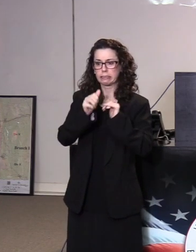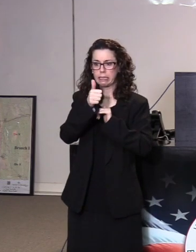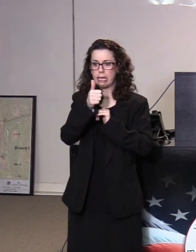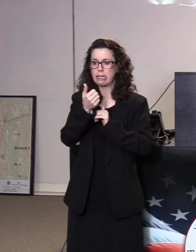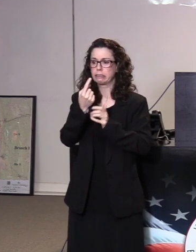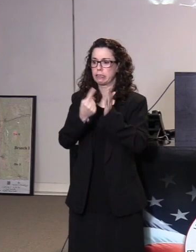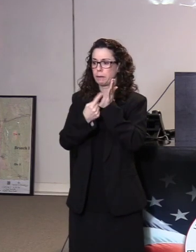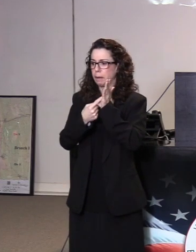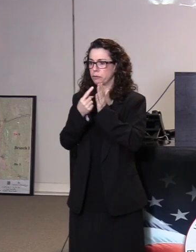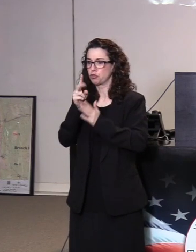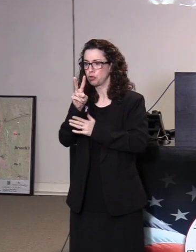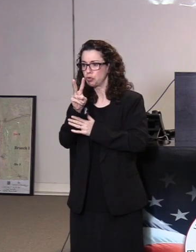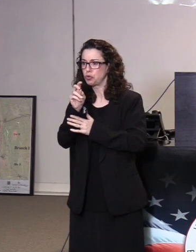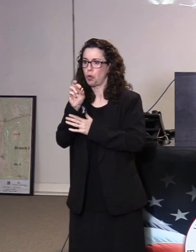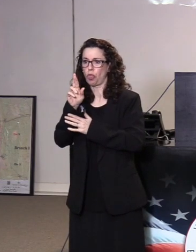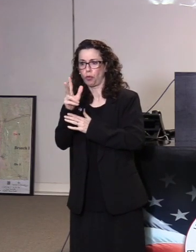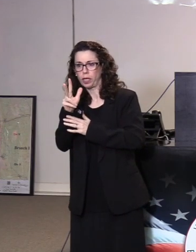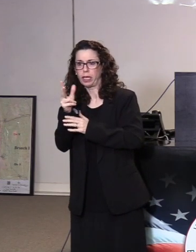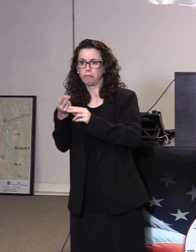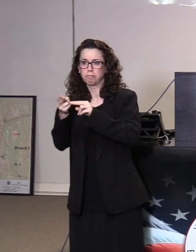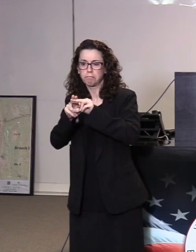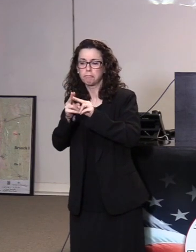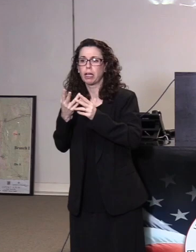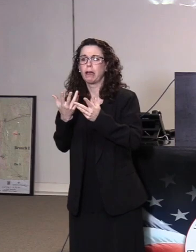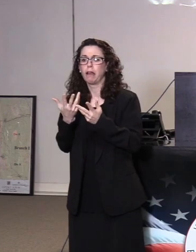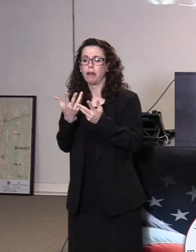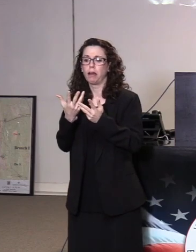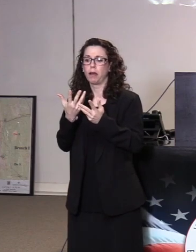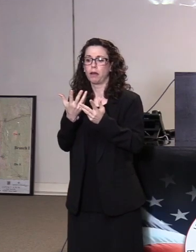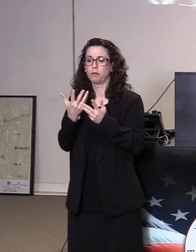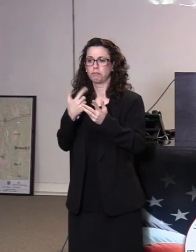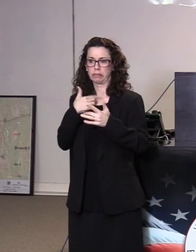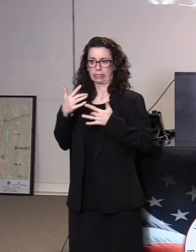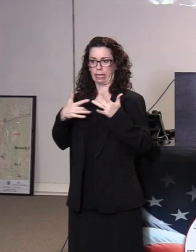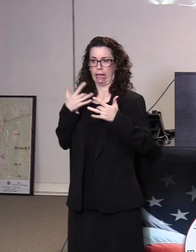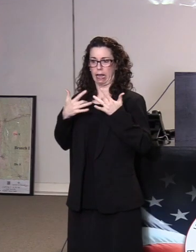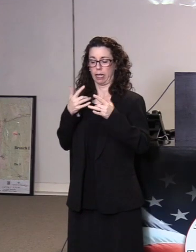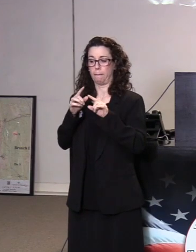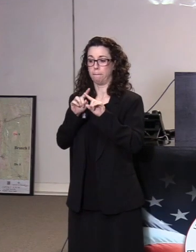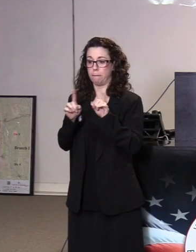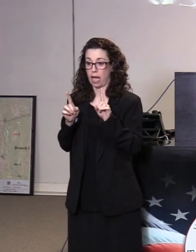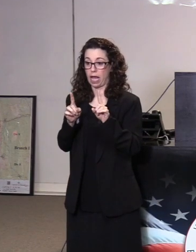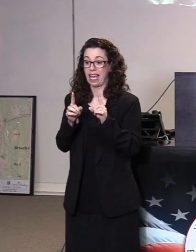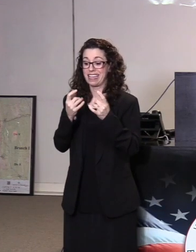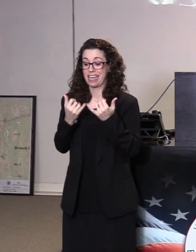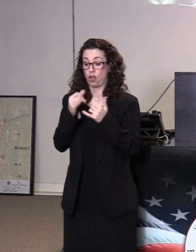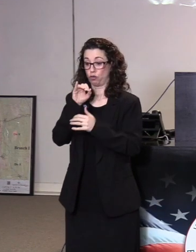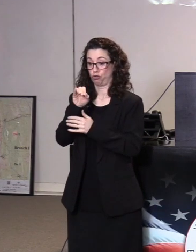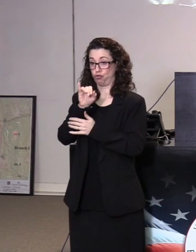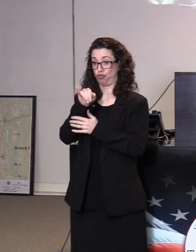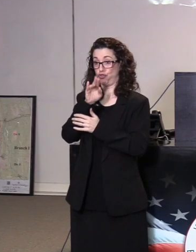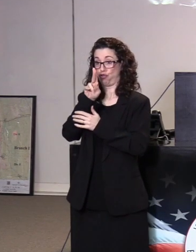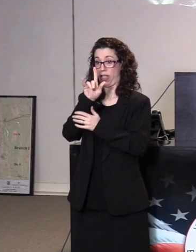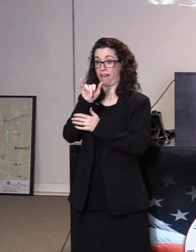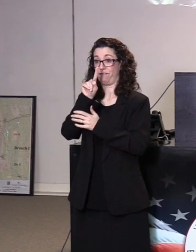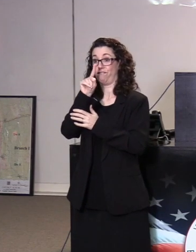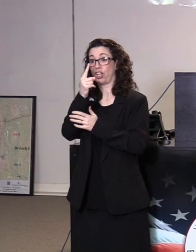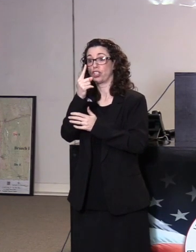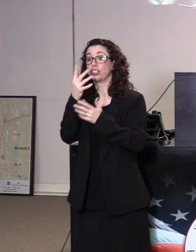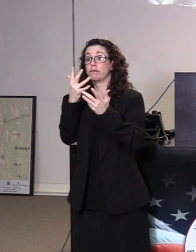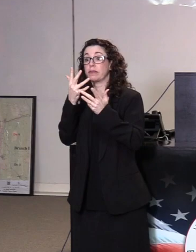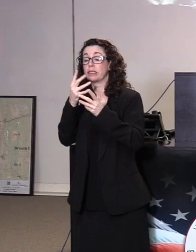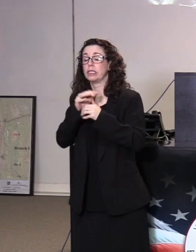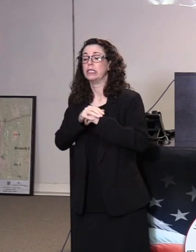were excited about kind of where we were going and what was going on. I will give you the numbers as of July the 1st. July the